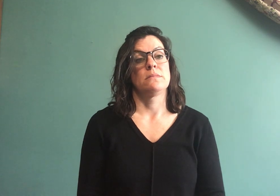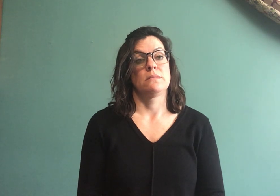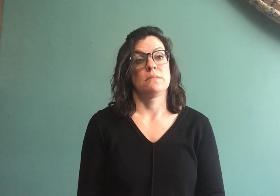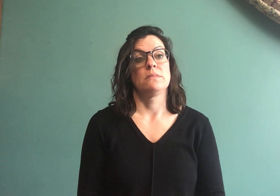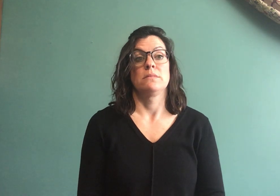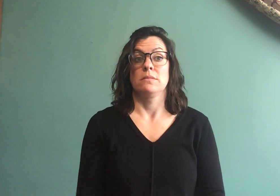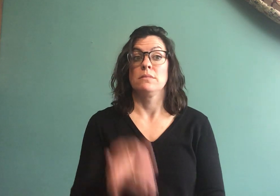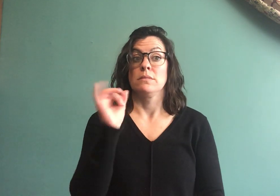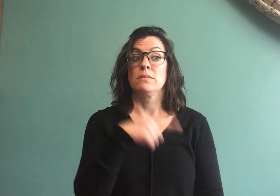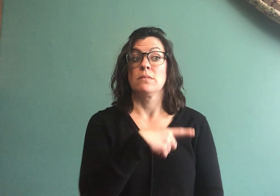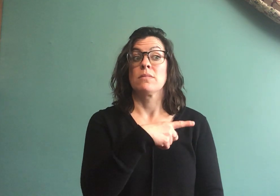fish.